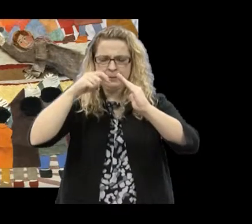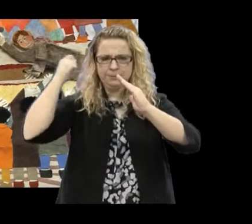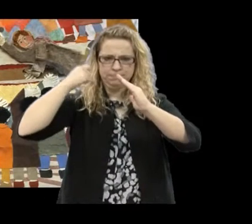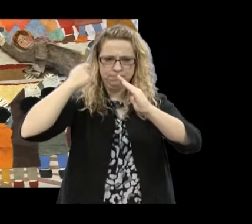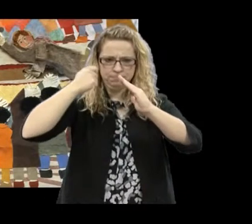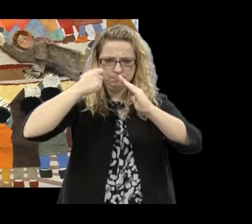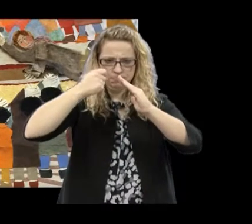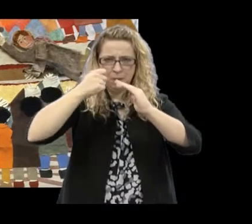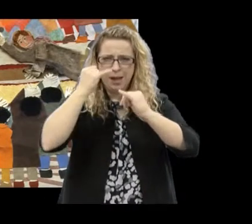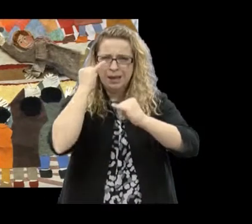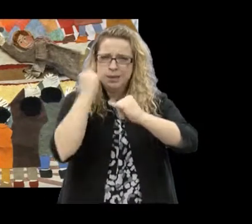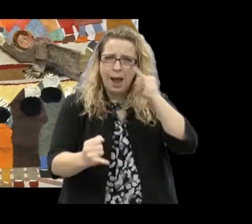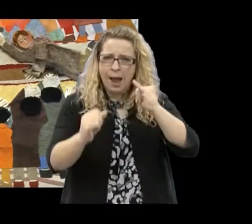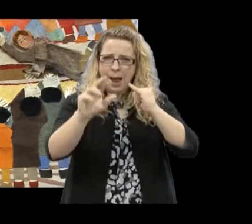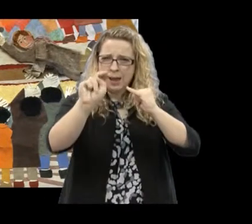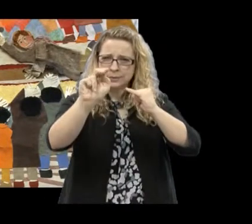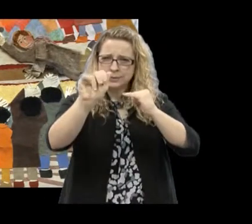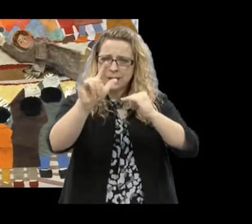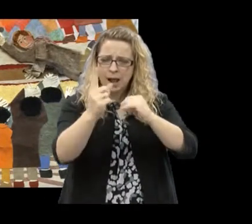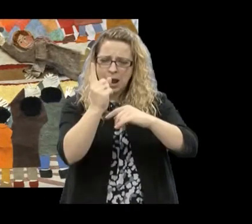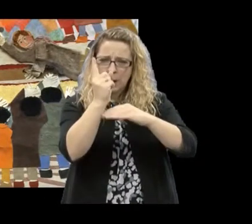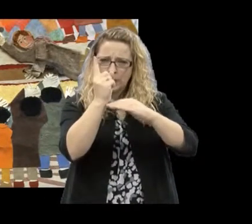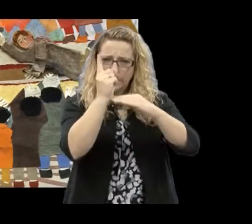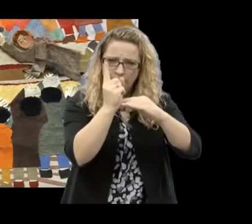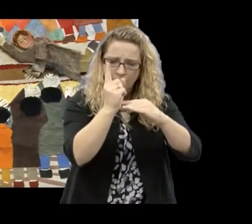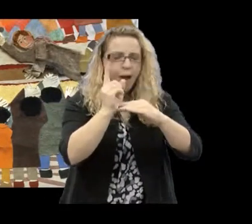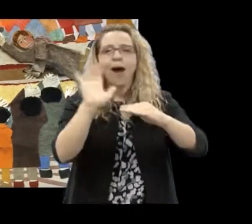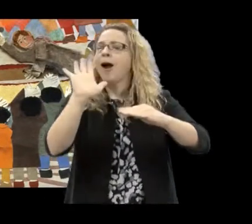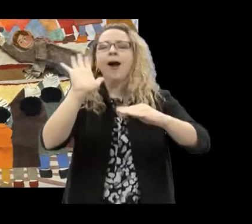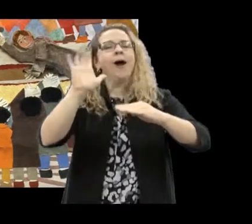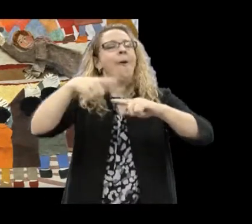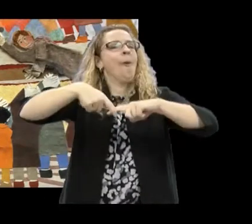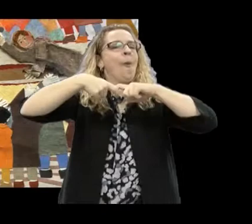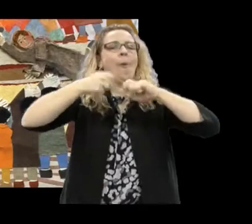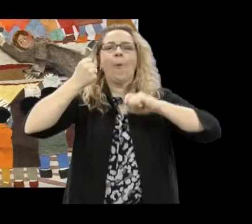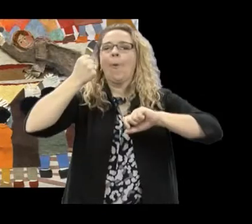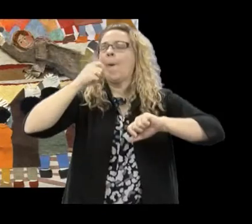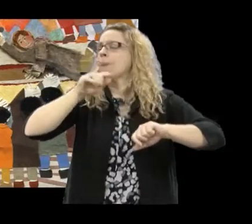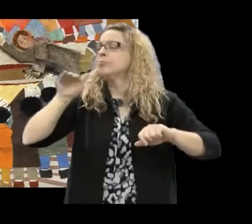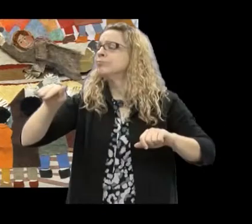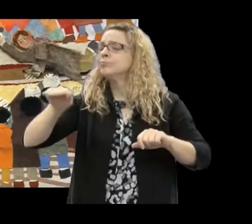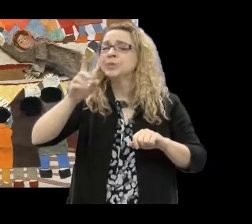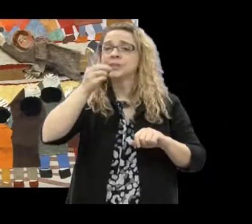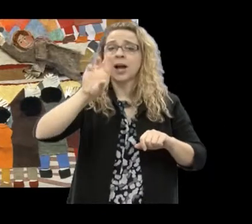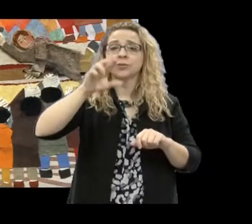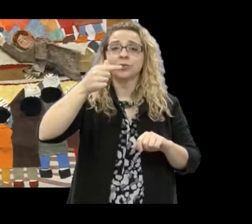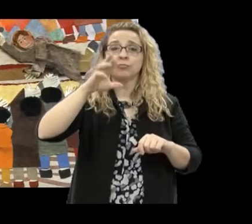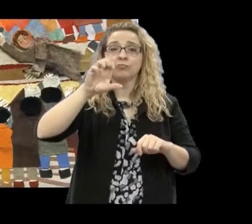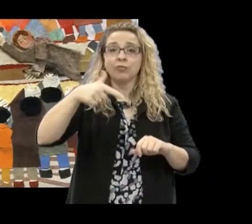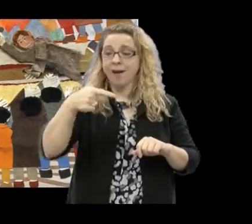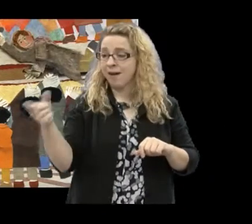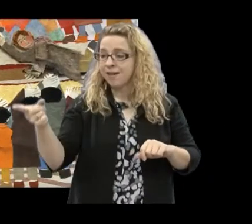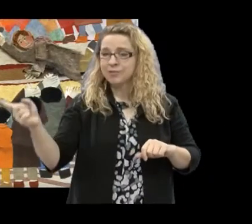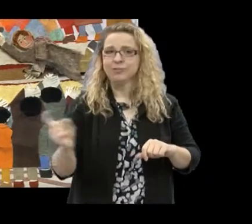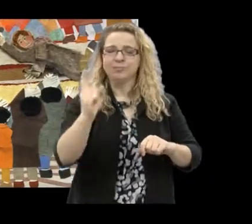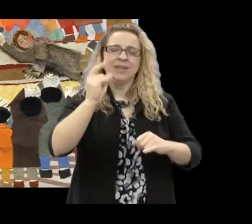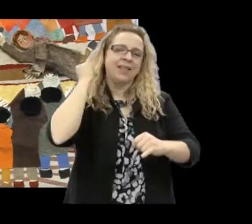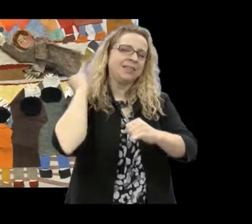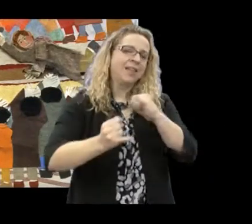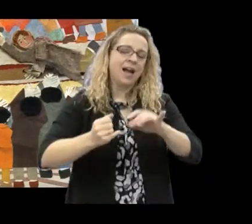Finally, the men attached the roof. They asked Dr. Gregg to hammer in the last nail.